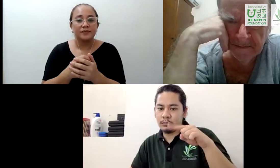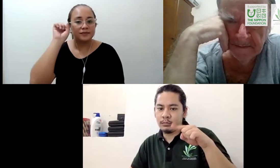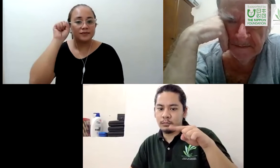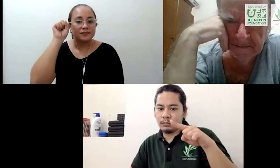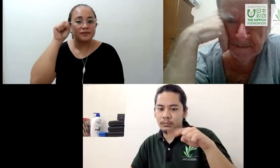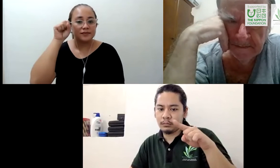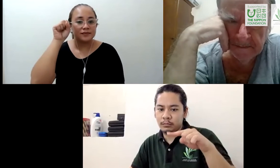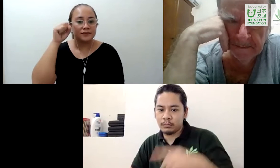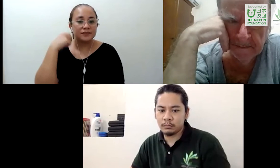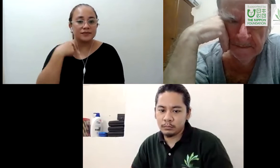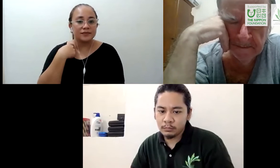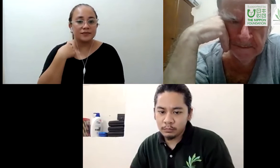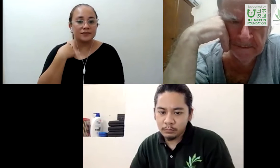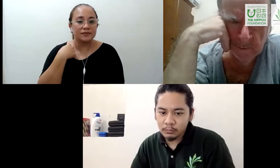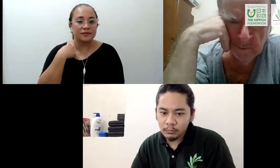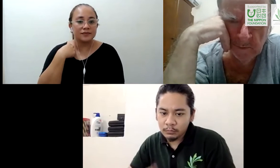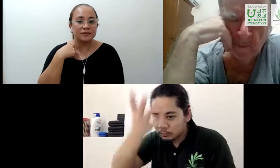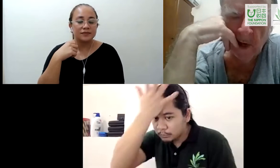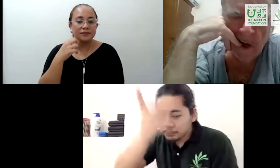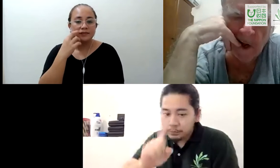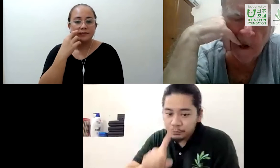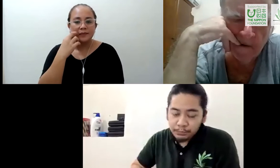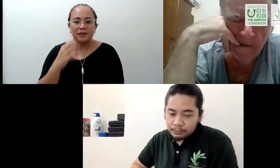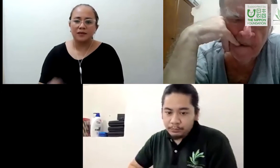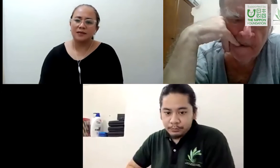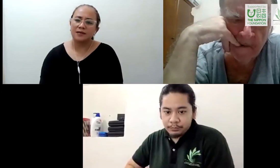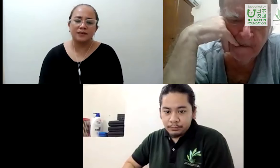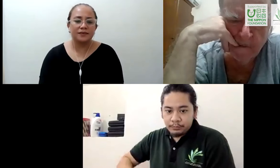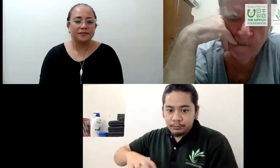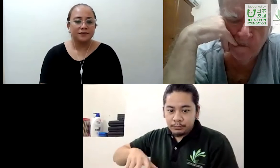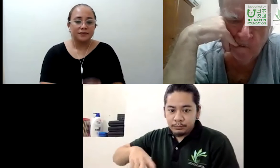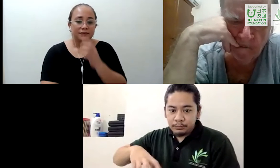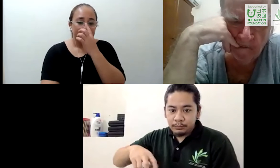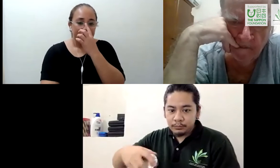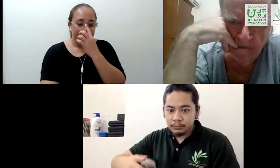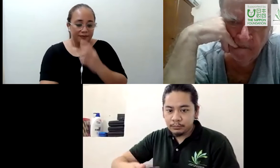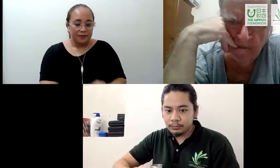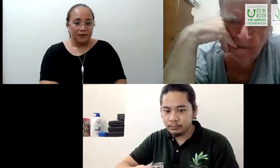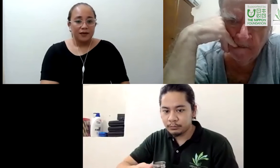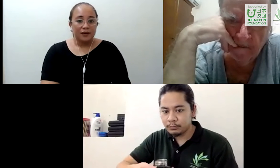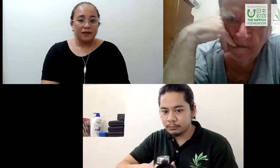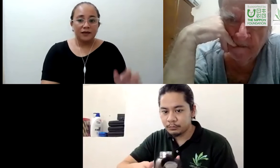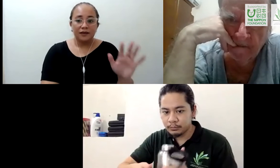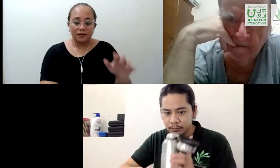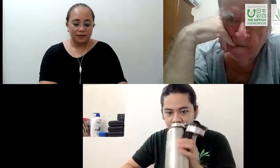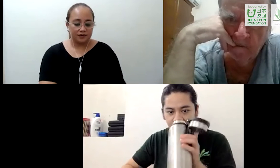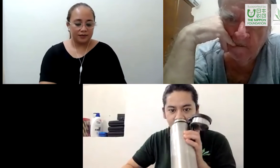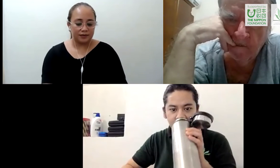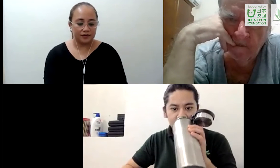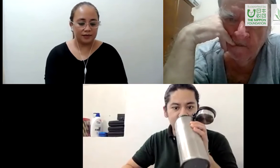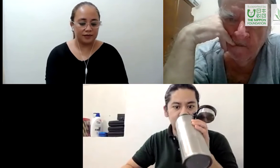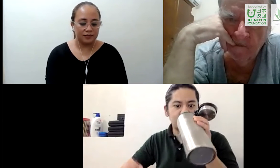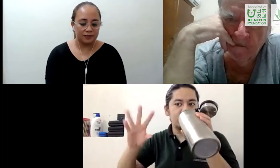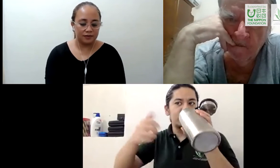Just hold on for a moment. I'm still downloading it. Okay. What are you going to say, Peeps? Peeps is signing. I emailed